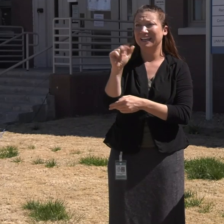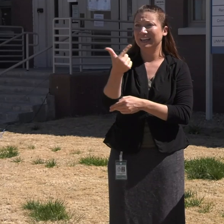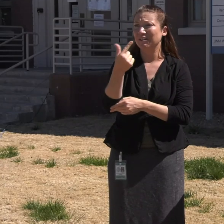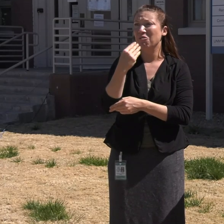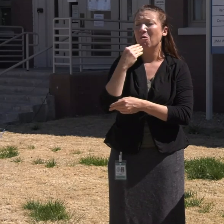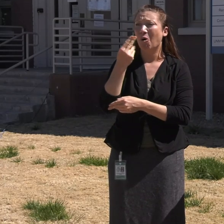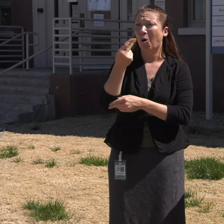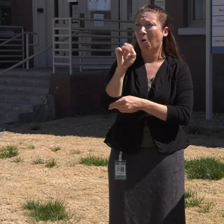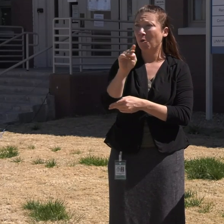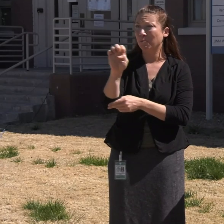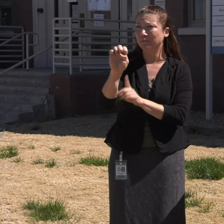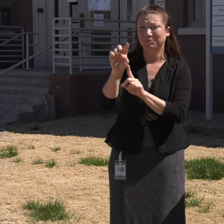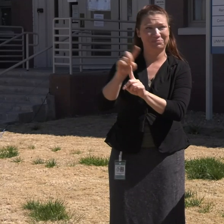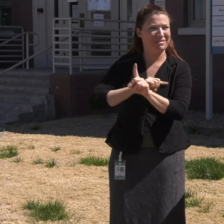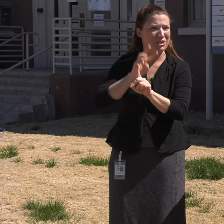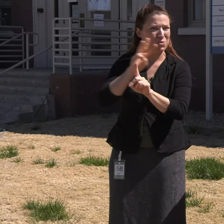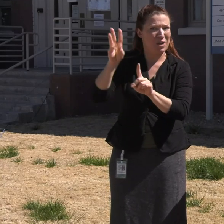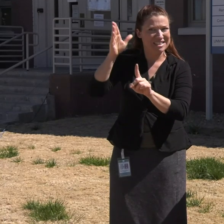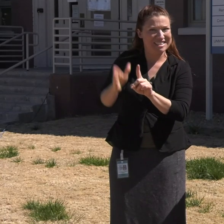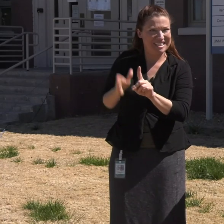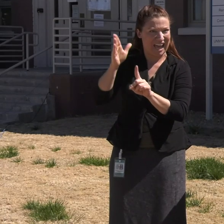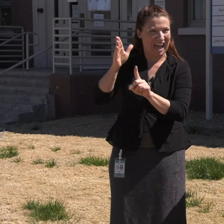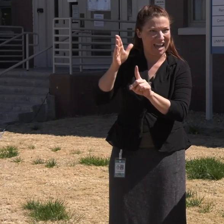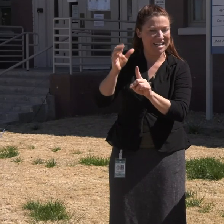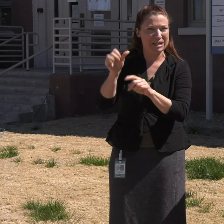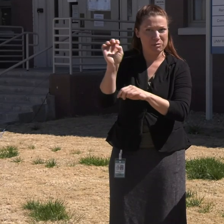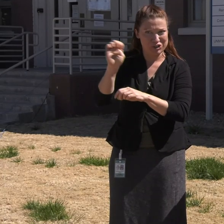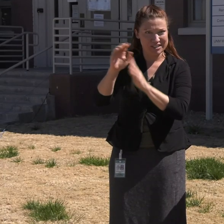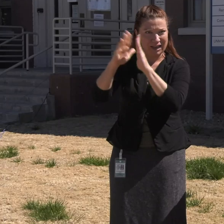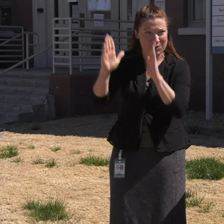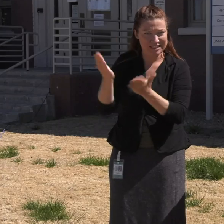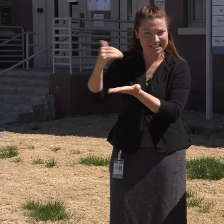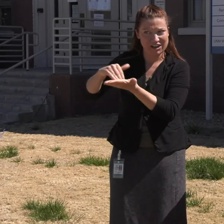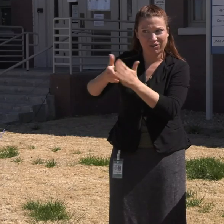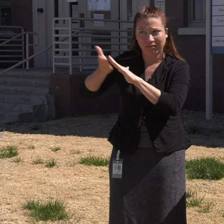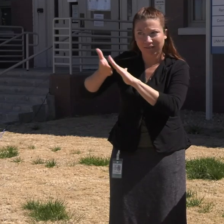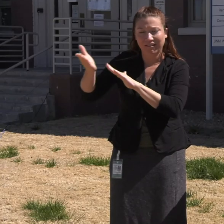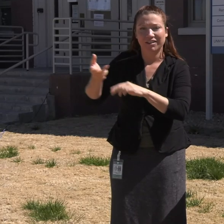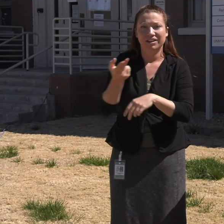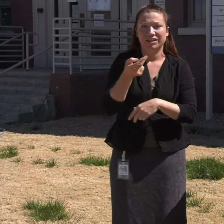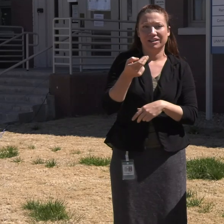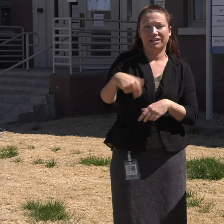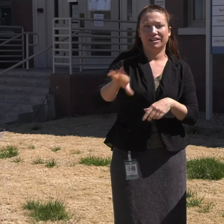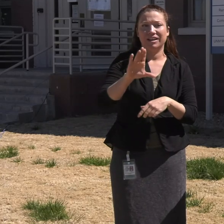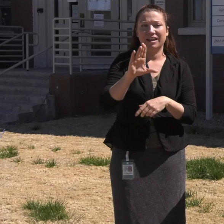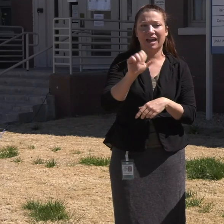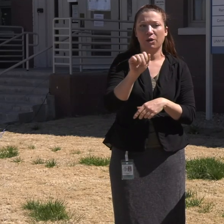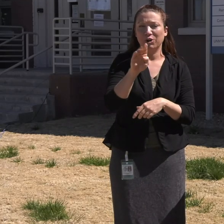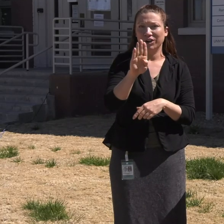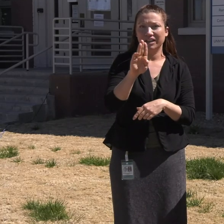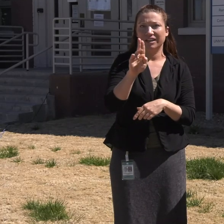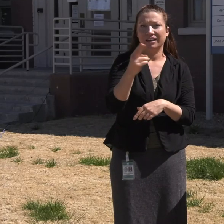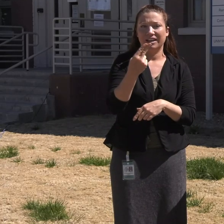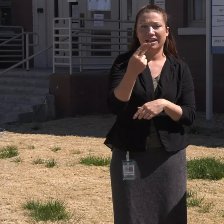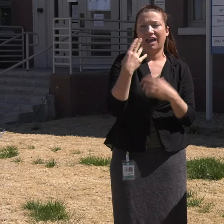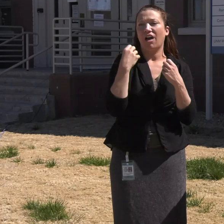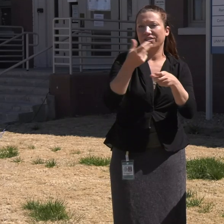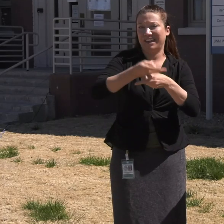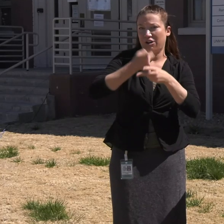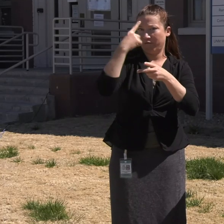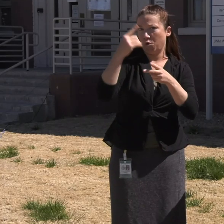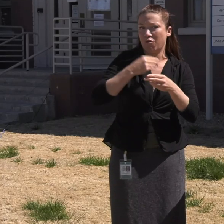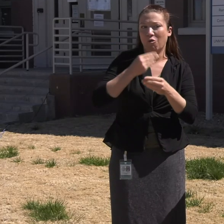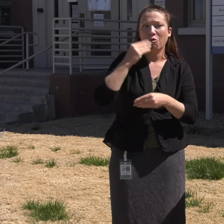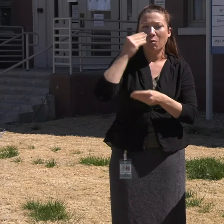Westside Emergency Housing Center, the Medical Reserve Corps, and Albuquerque Healthcare for the Homeless. There's other partners as well, but these have really been three